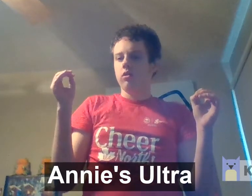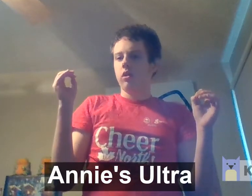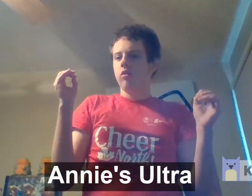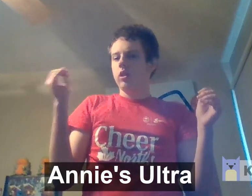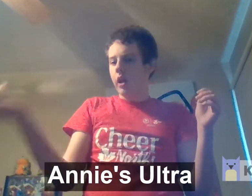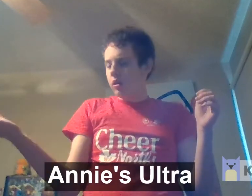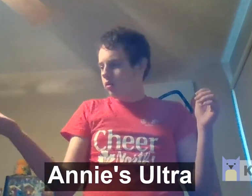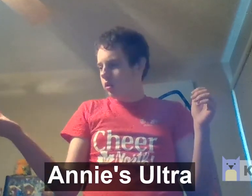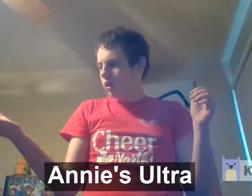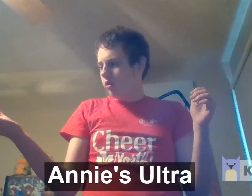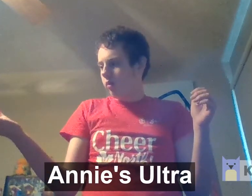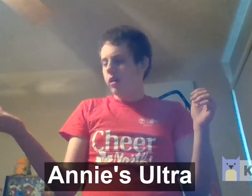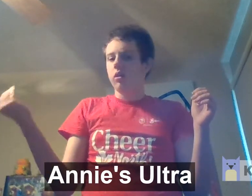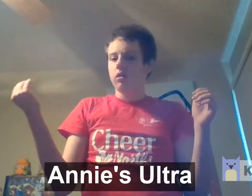So, yeah, you got a wet out there.